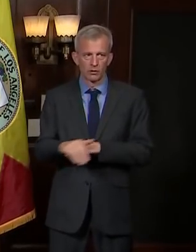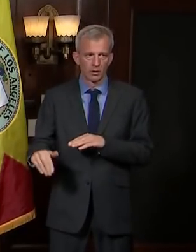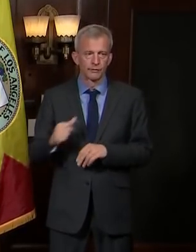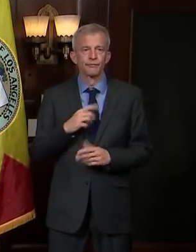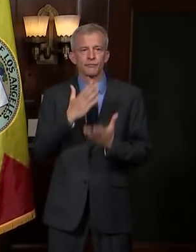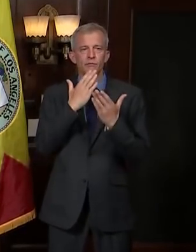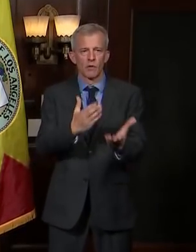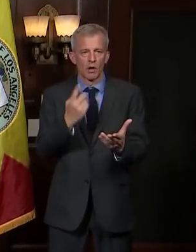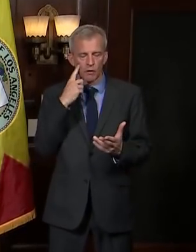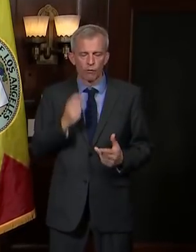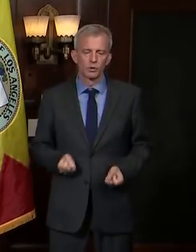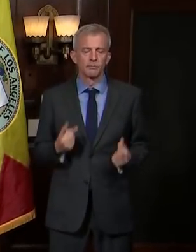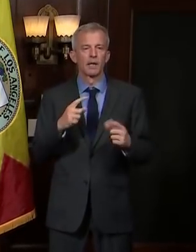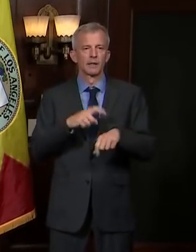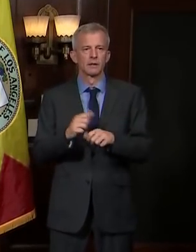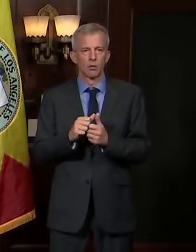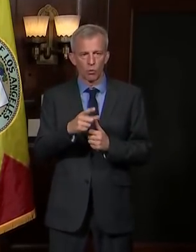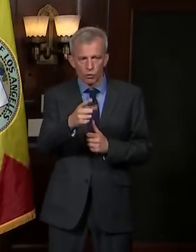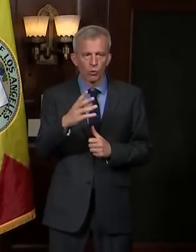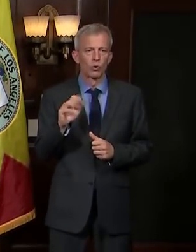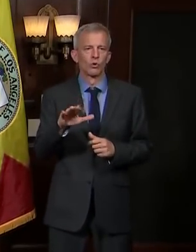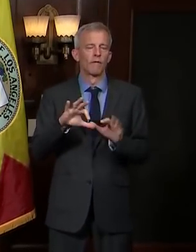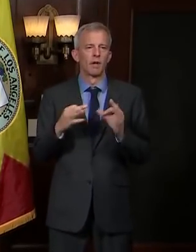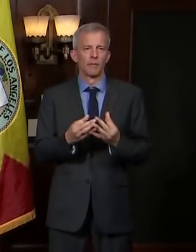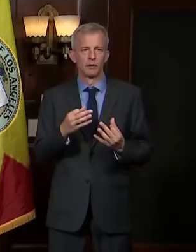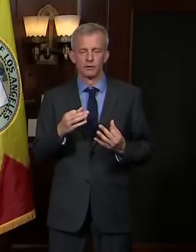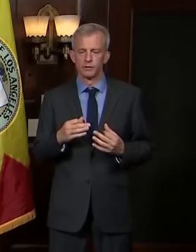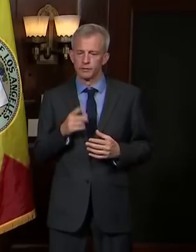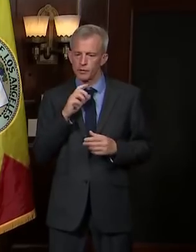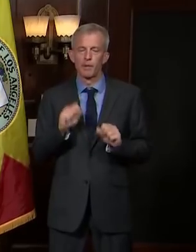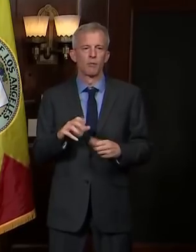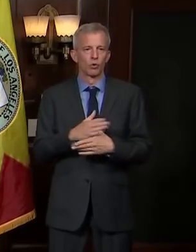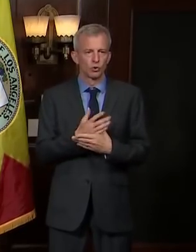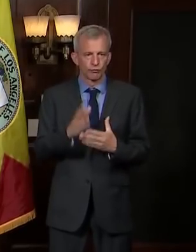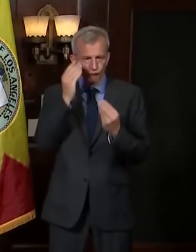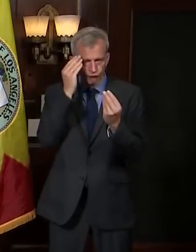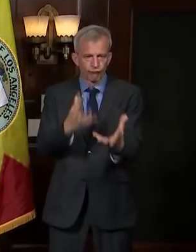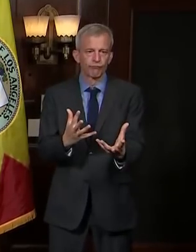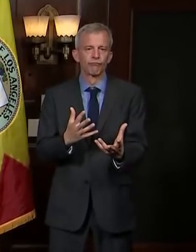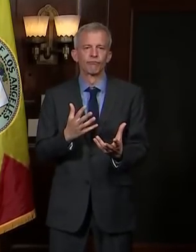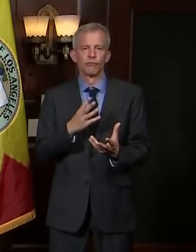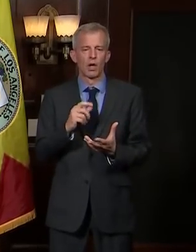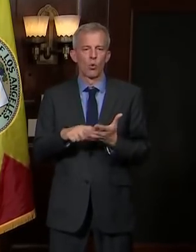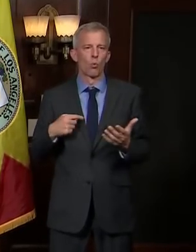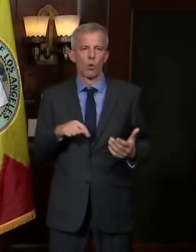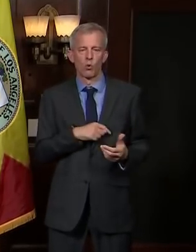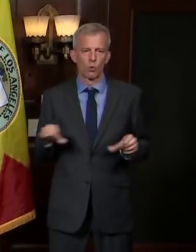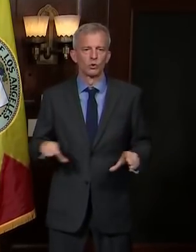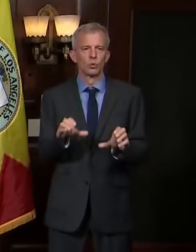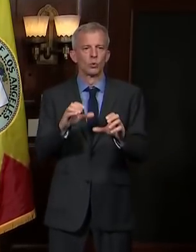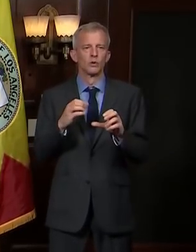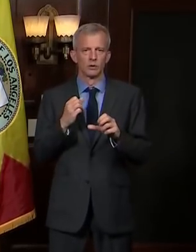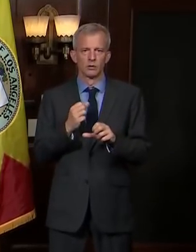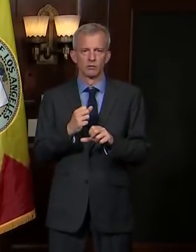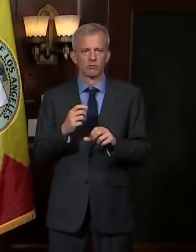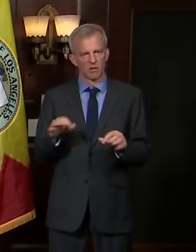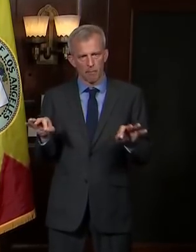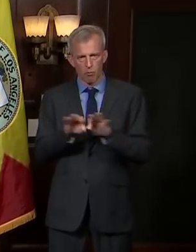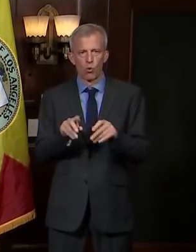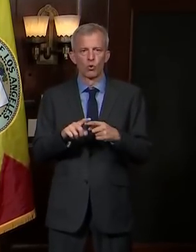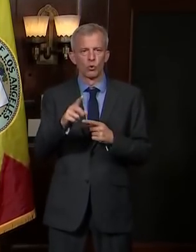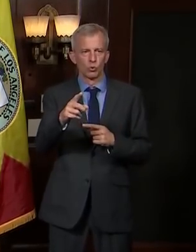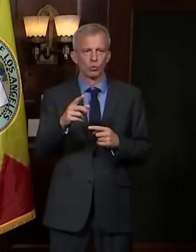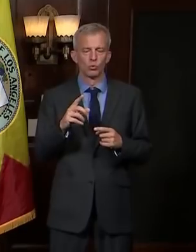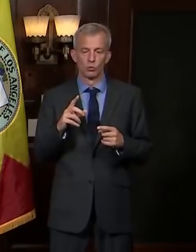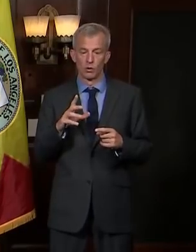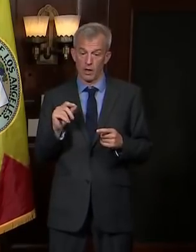and your family to be able to share the data and the actions that are important to you and to our lives in the coming